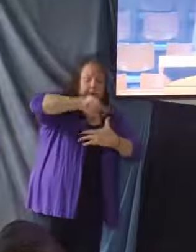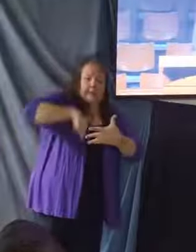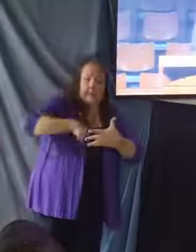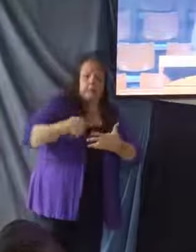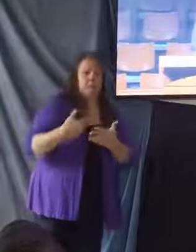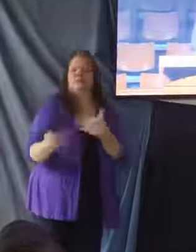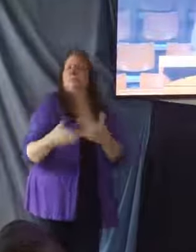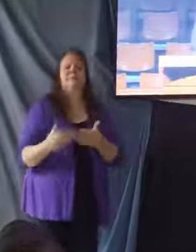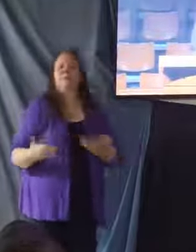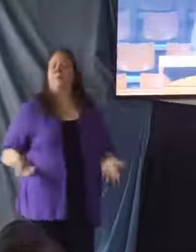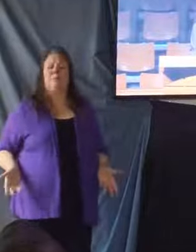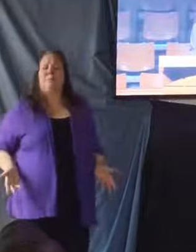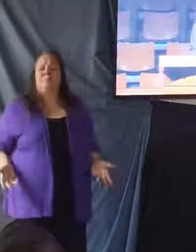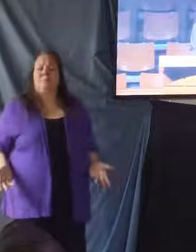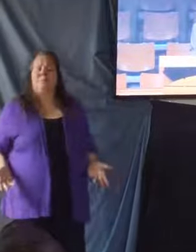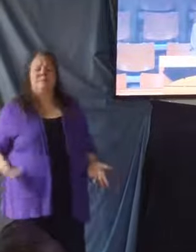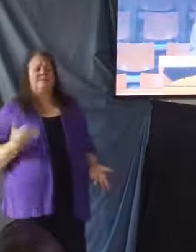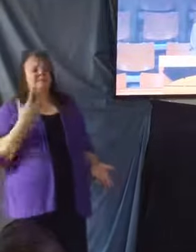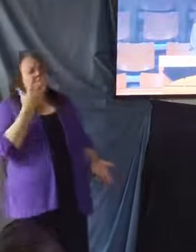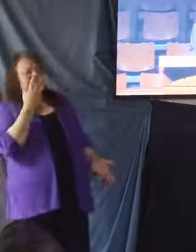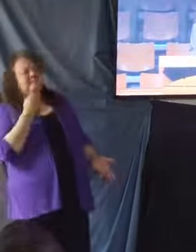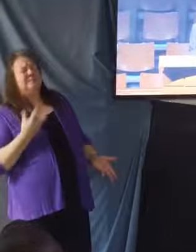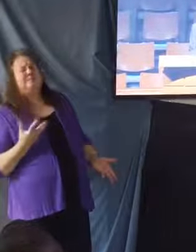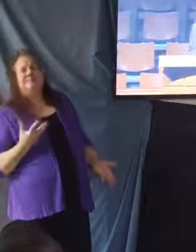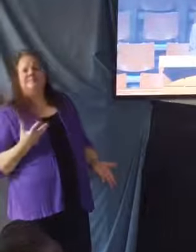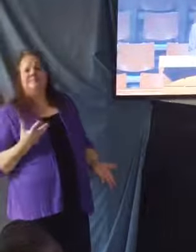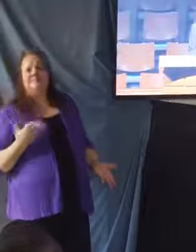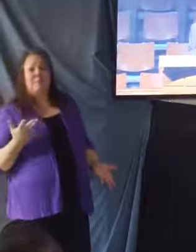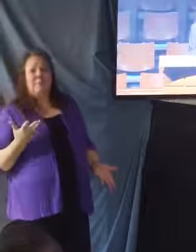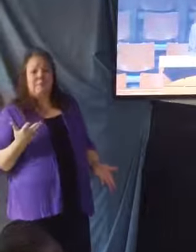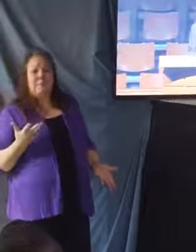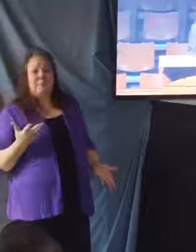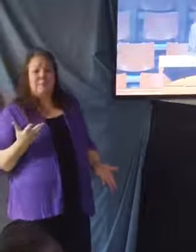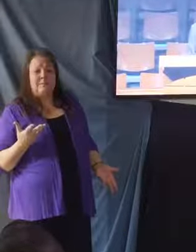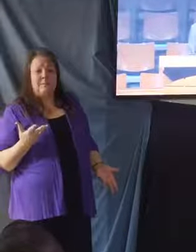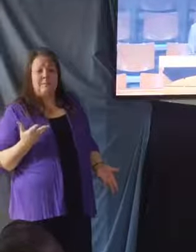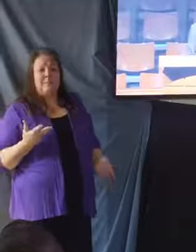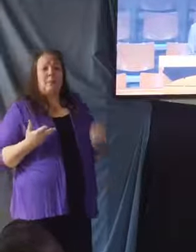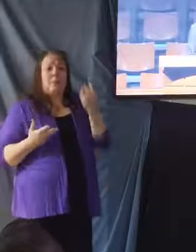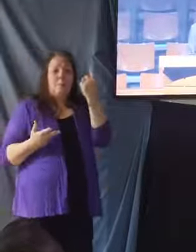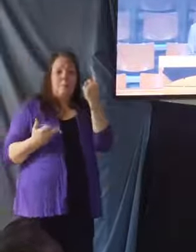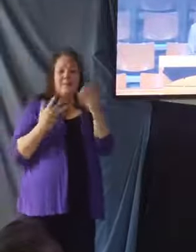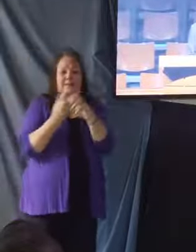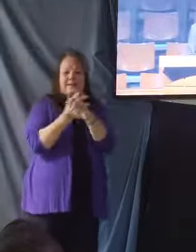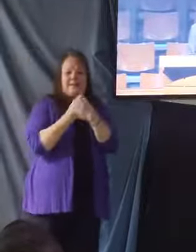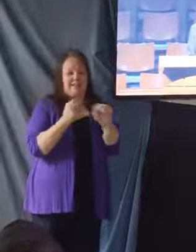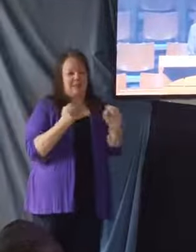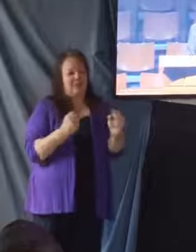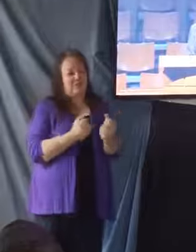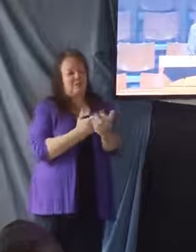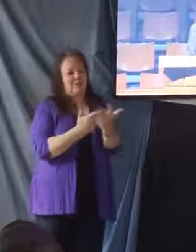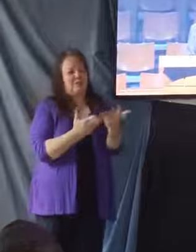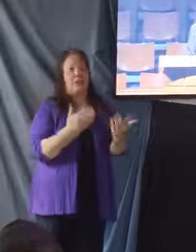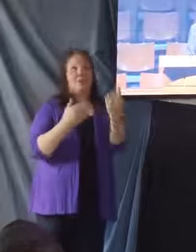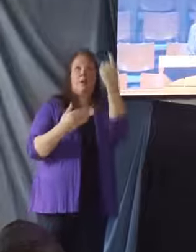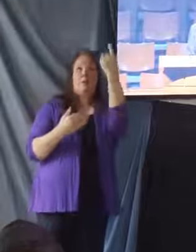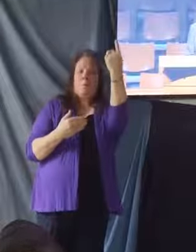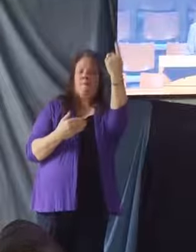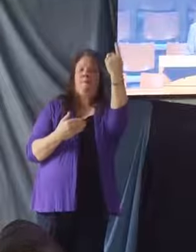matter. The beauty of it is that one salvation provided by that